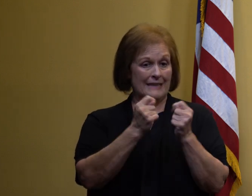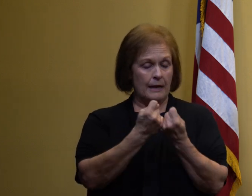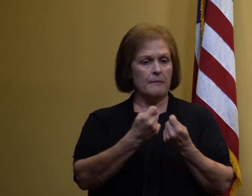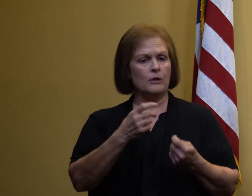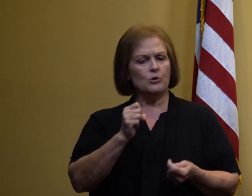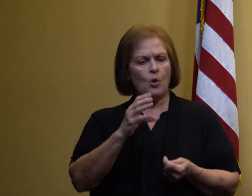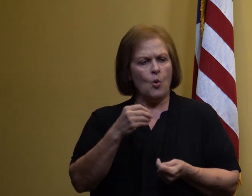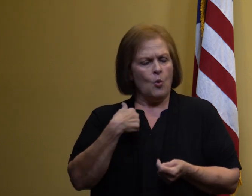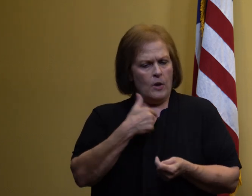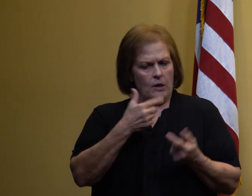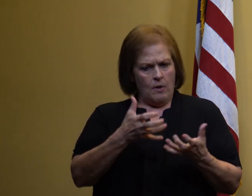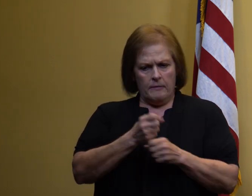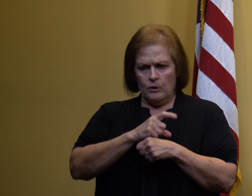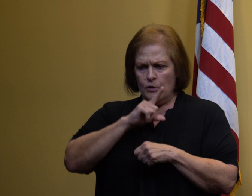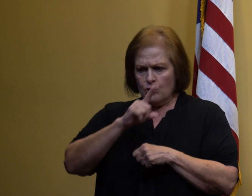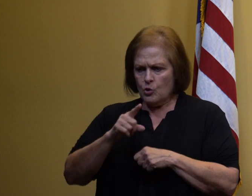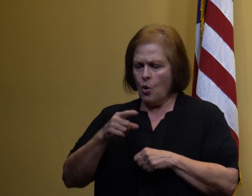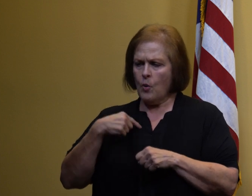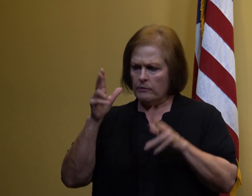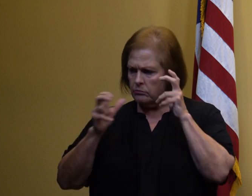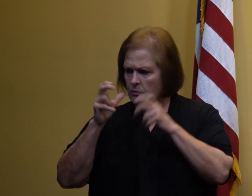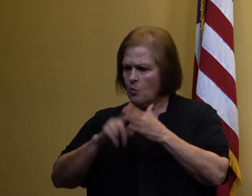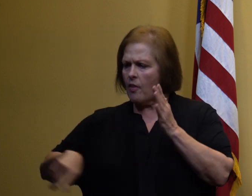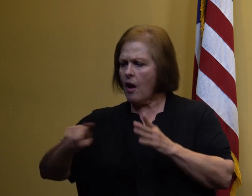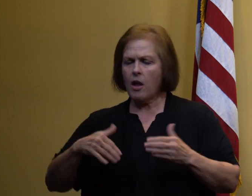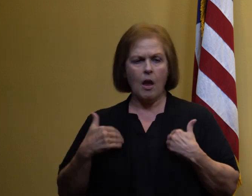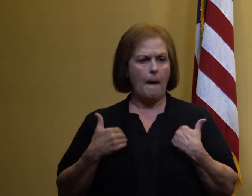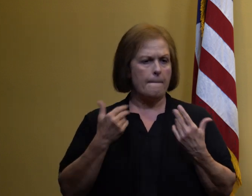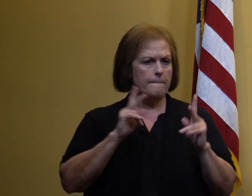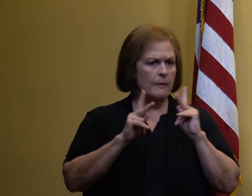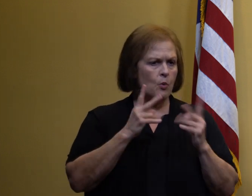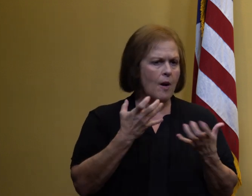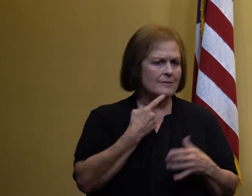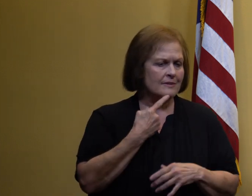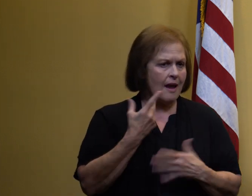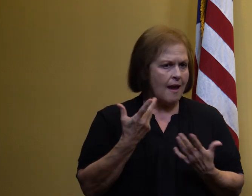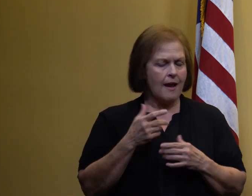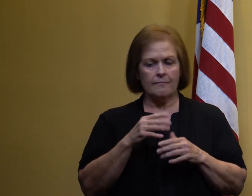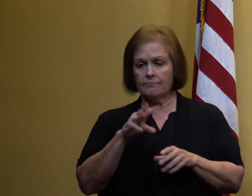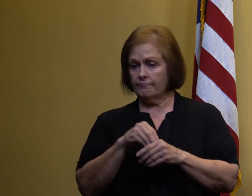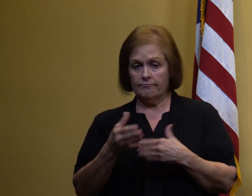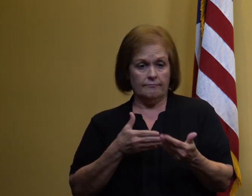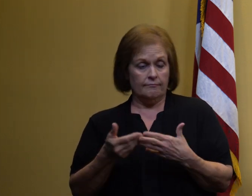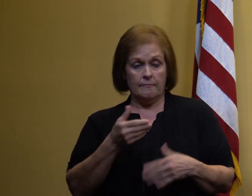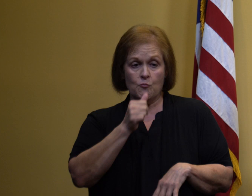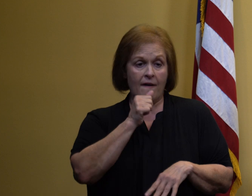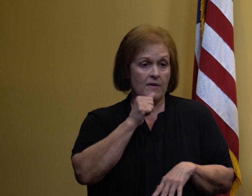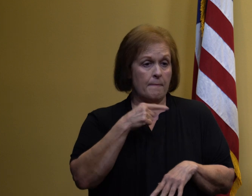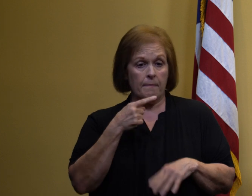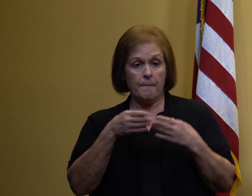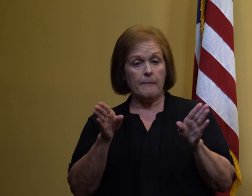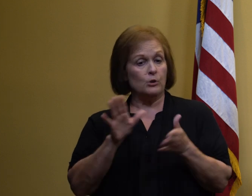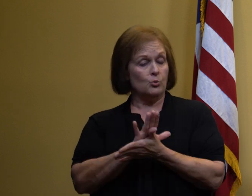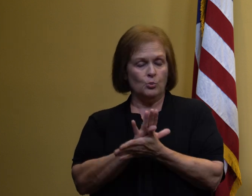voices throughout the city of New Orleans from our young people, whether they are attending public school and or private or parochial school. The